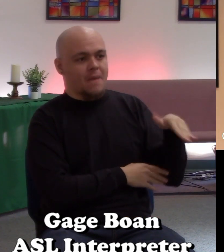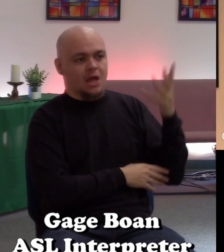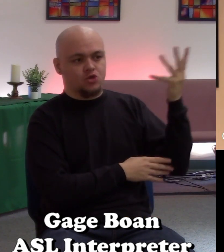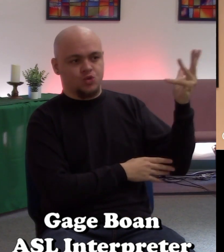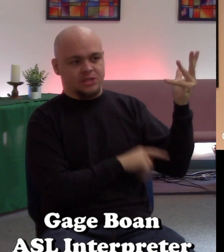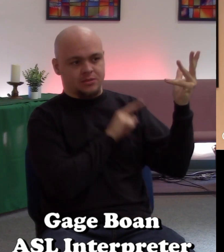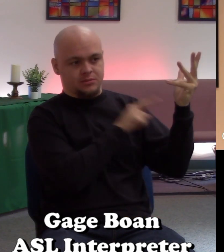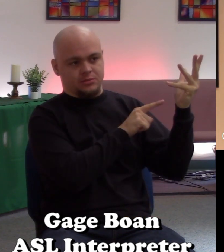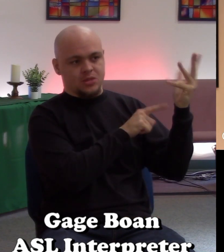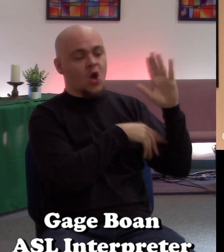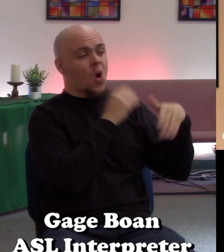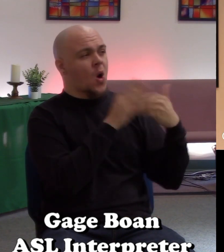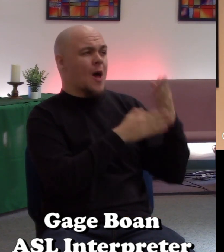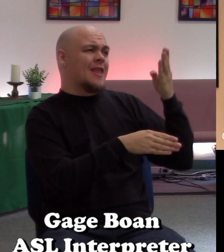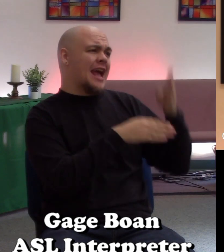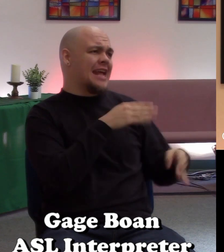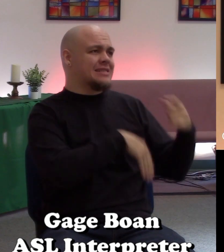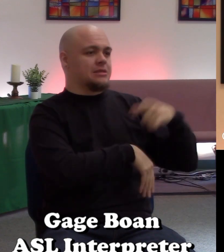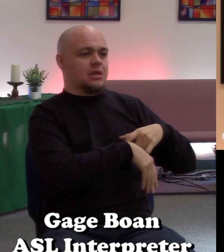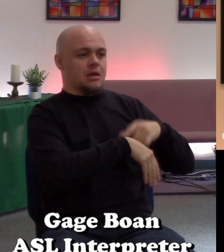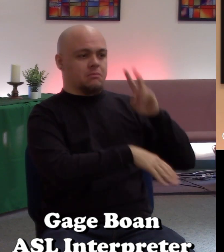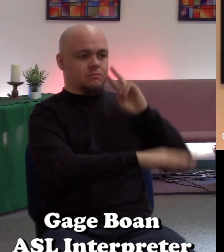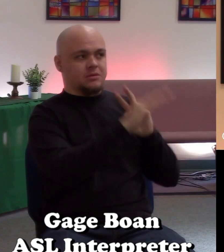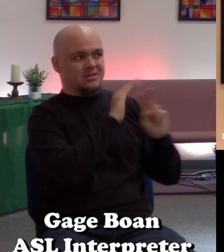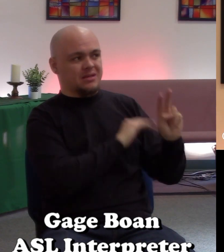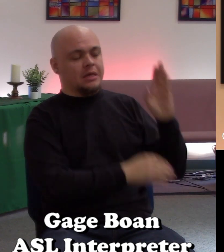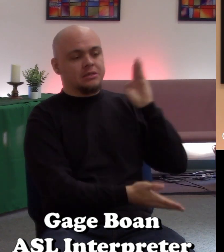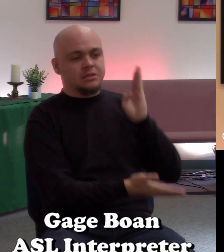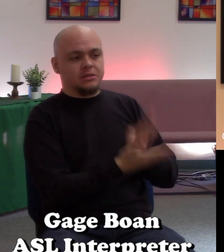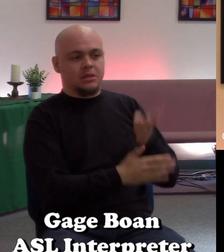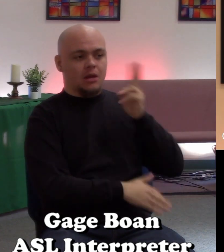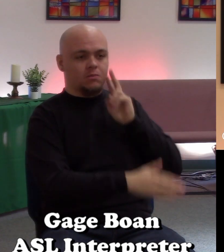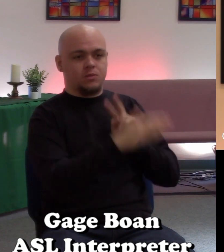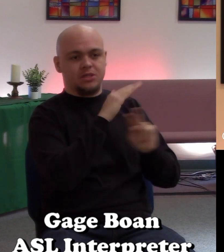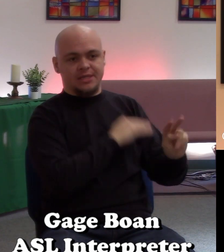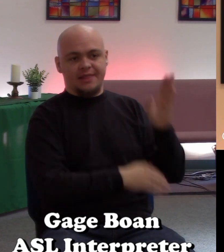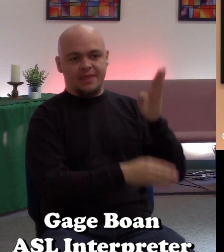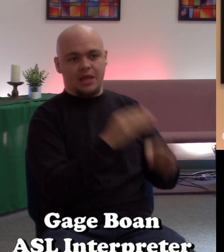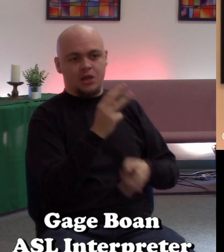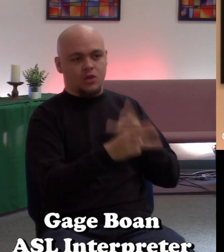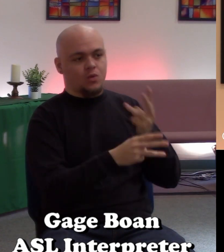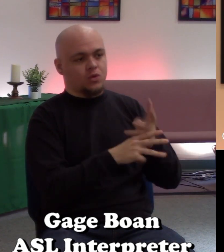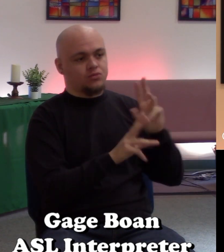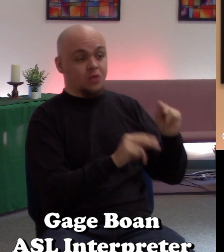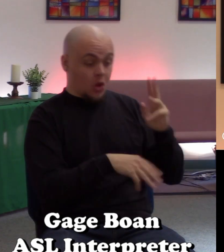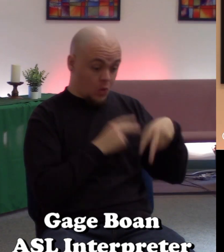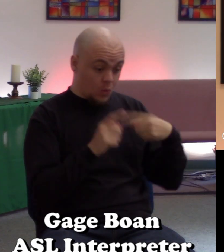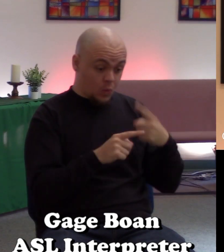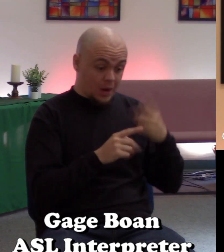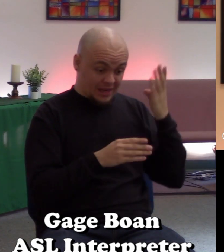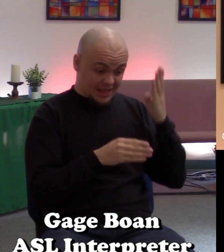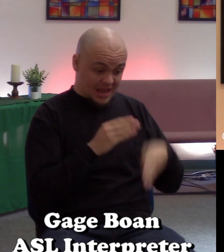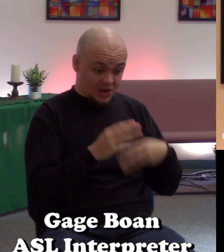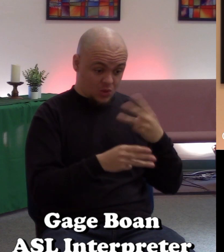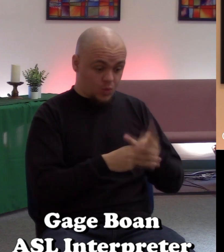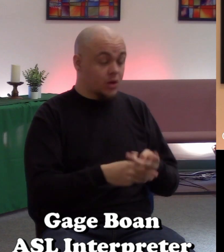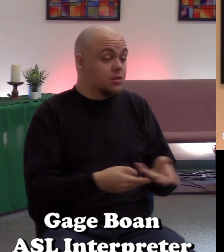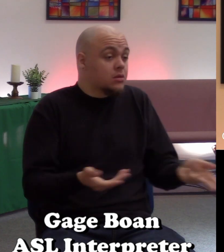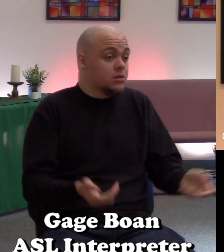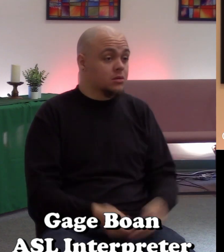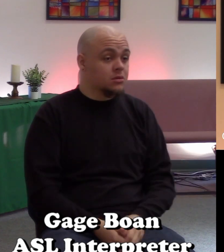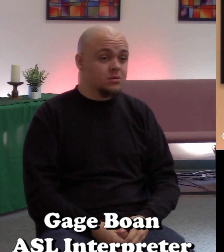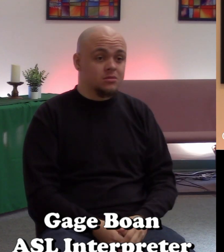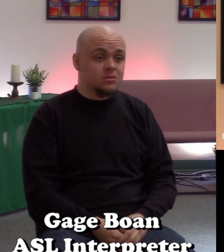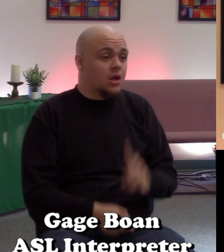All this end-time nonsense. Stop trying to predict the end of the world. When's the end of the world going to be? When it